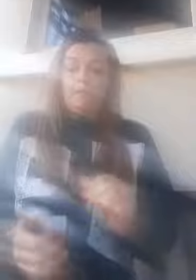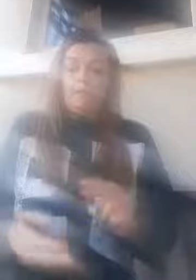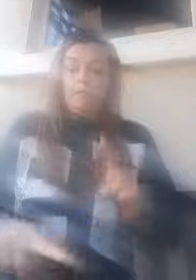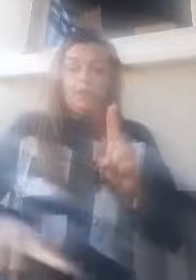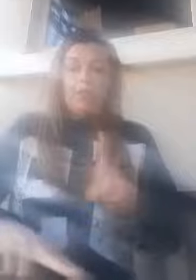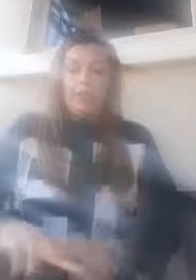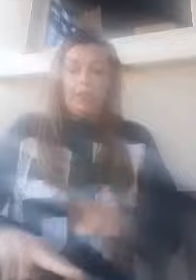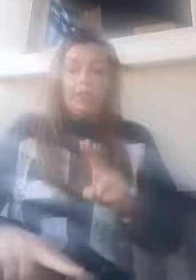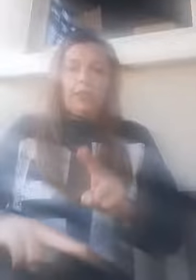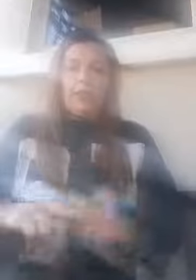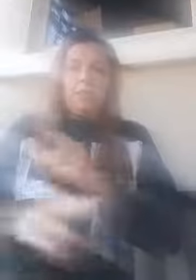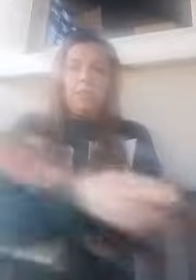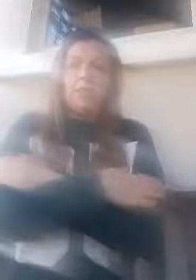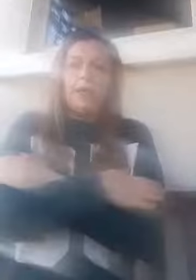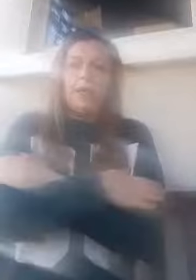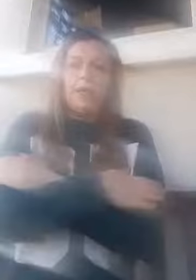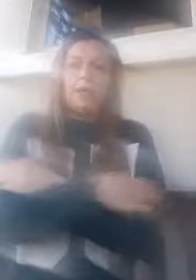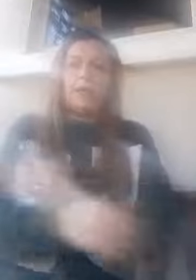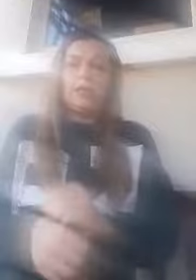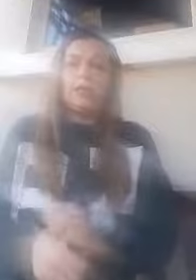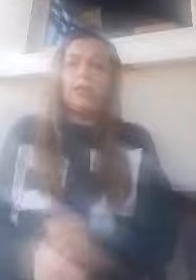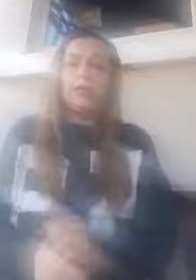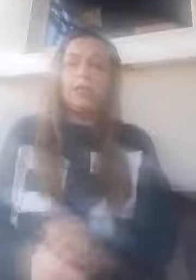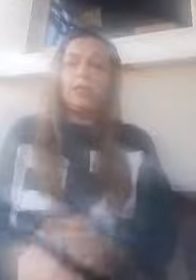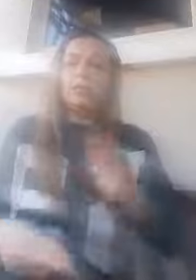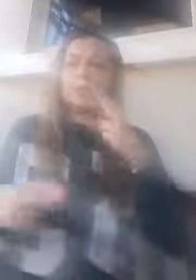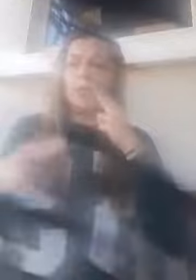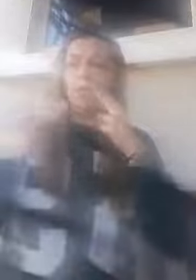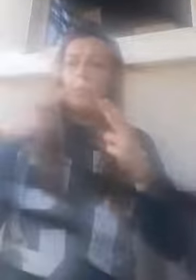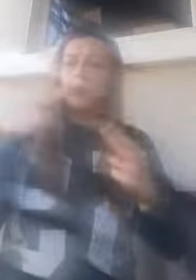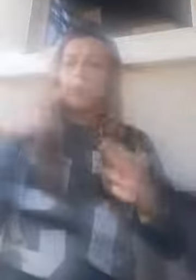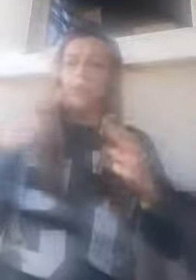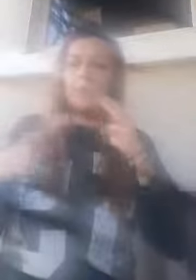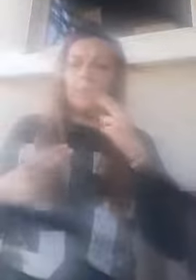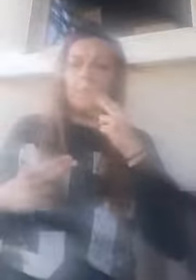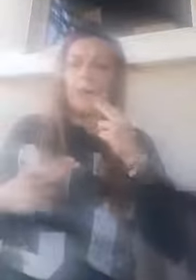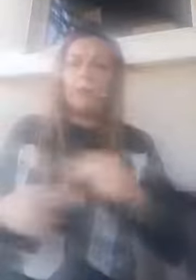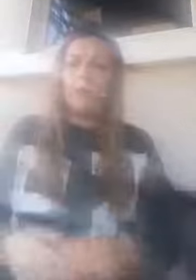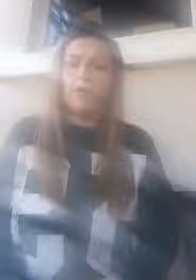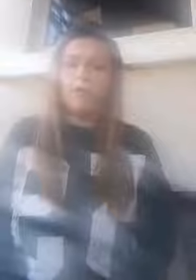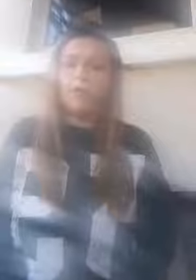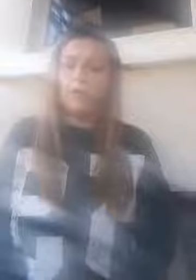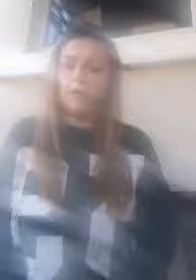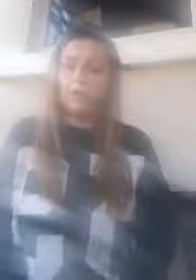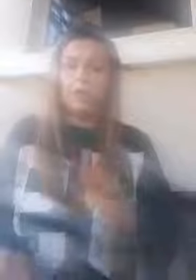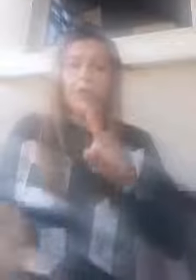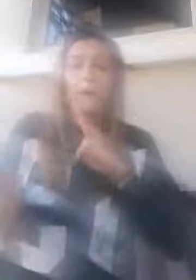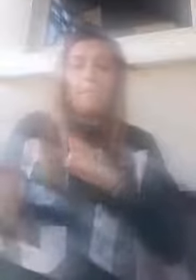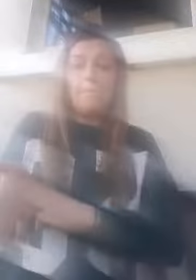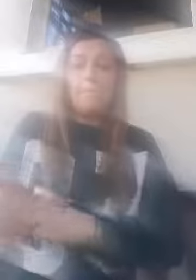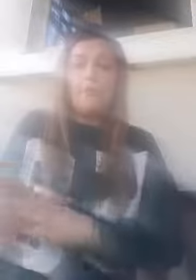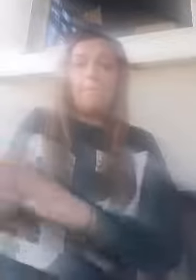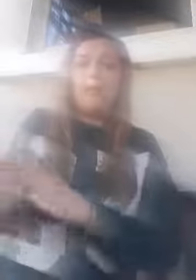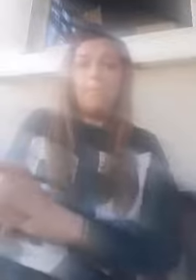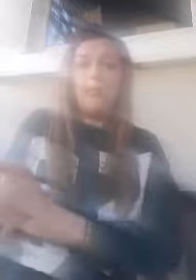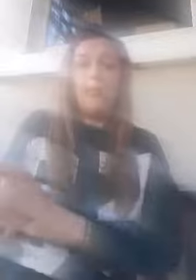Daddy bear said, someone's eating my porridge. Mummy bear